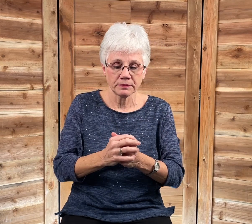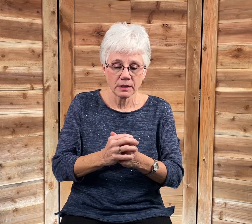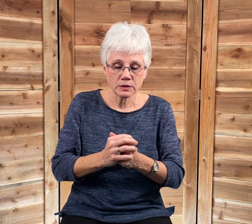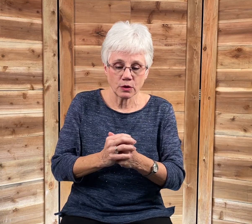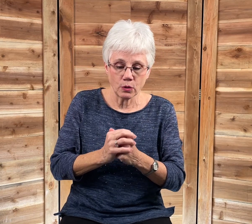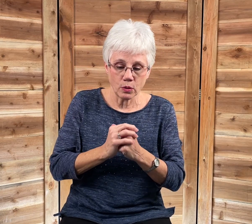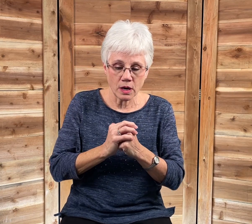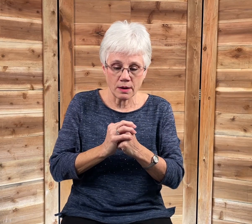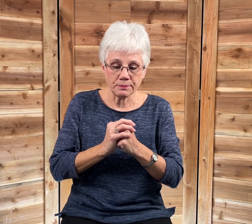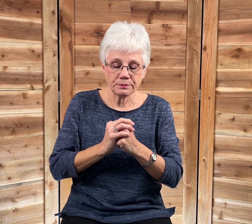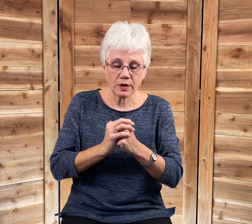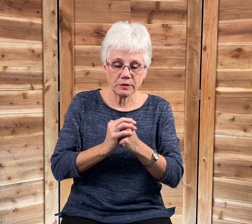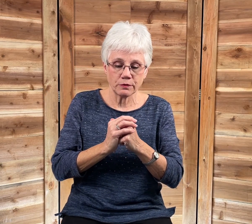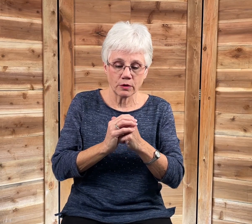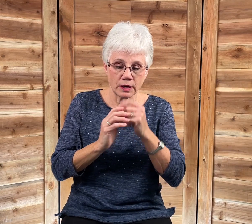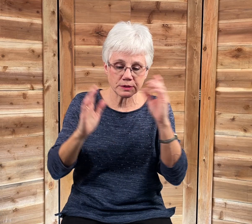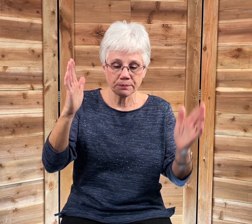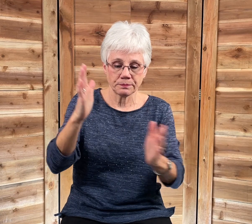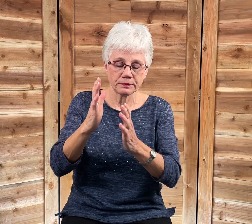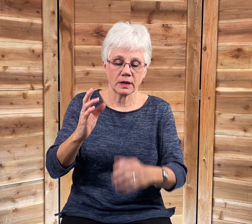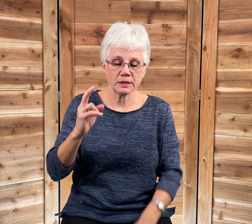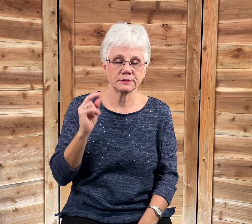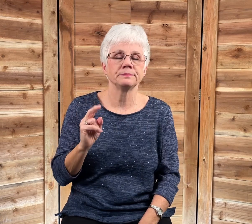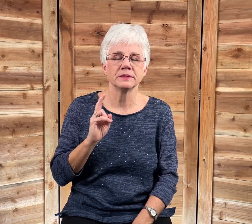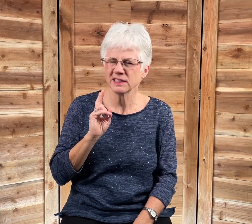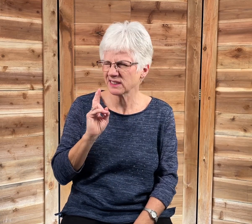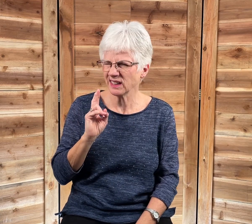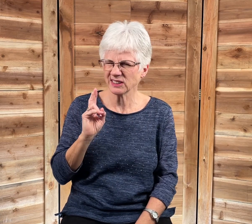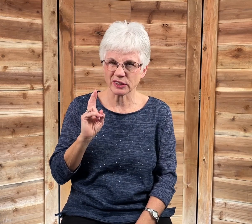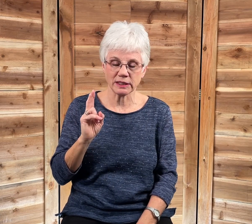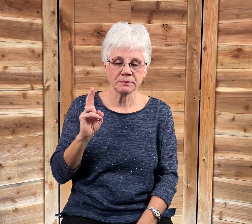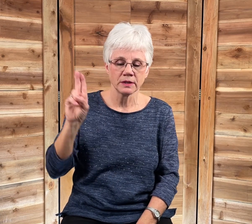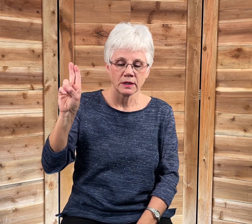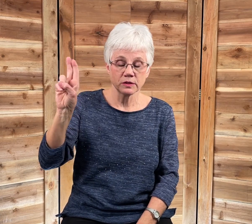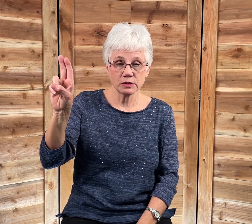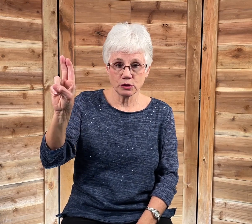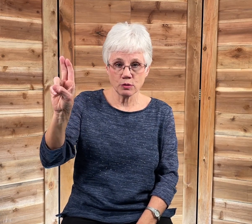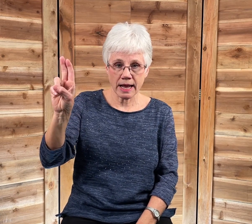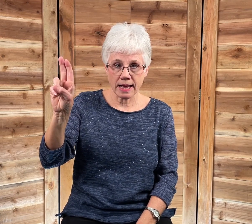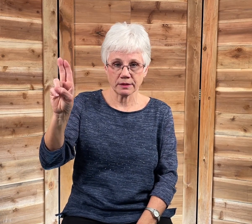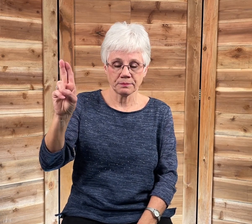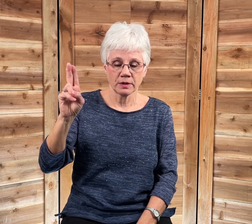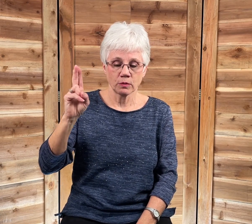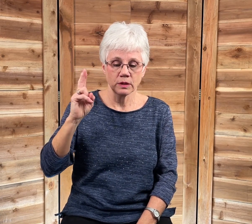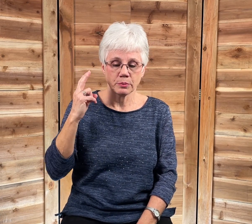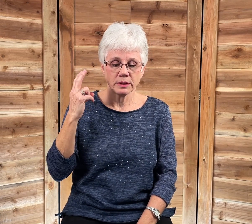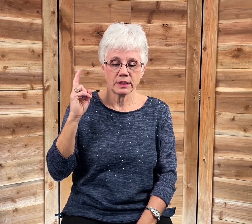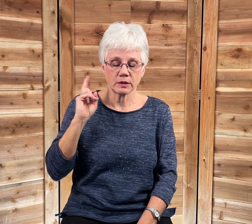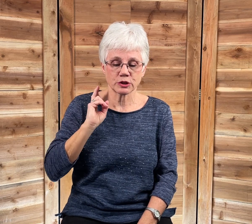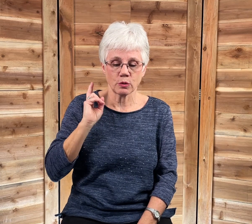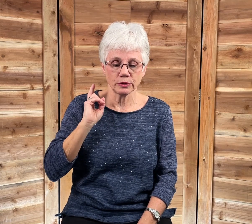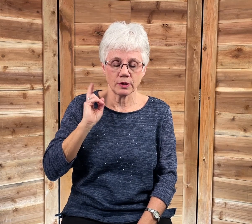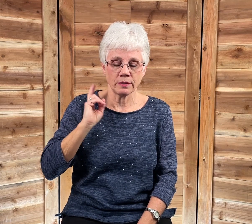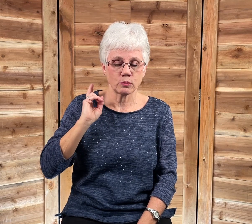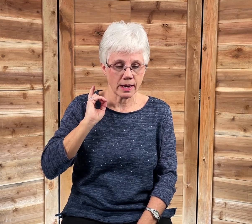something. So fire before us. This is kind of tricky. This is a U hand. We're going to put it at